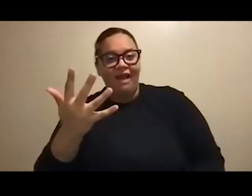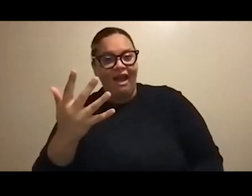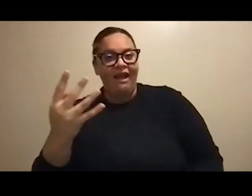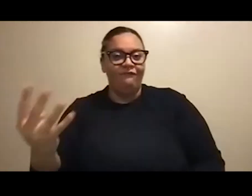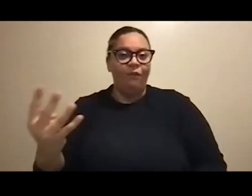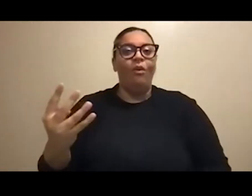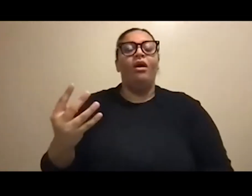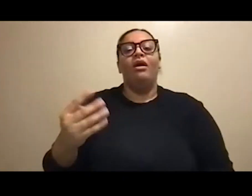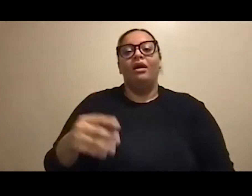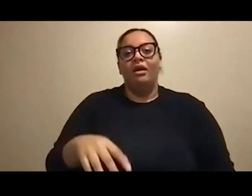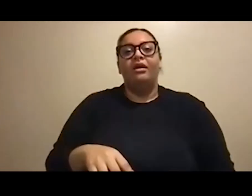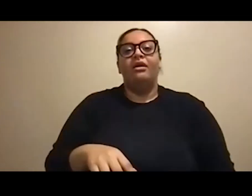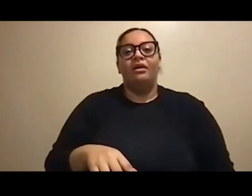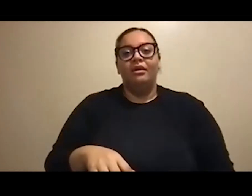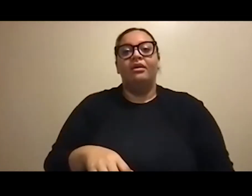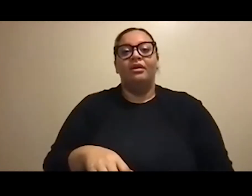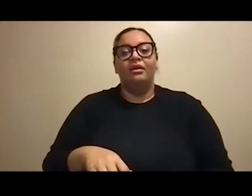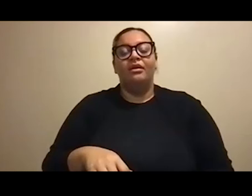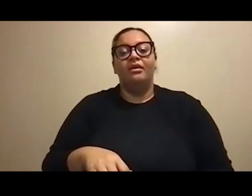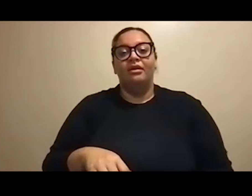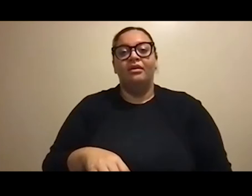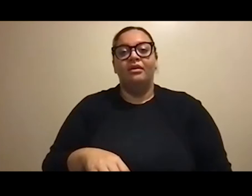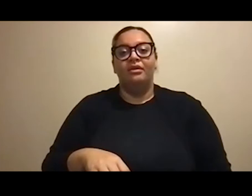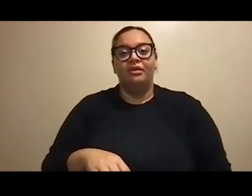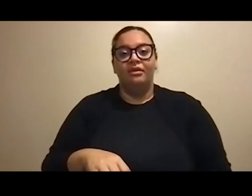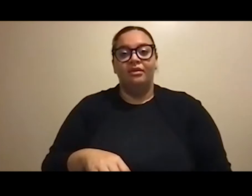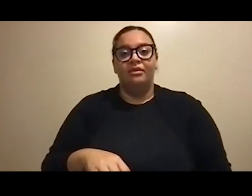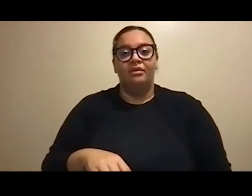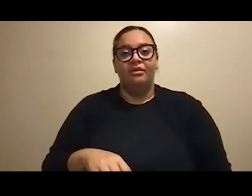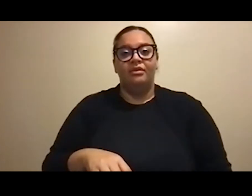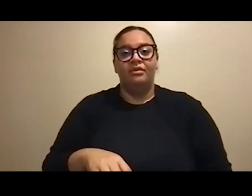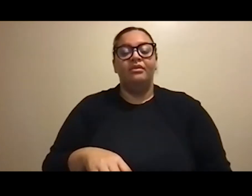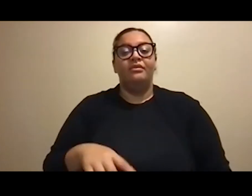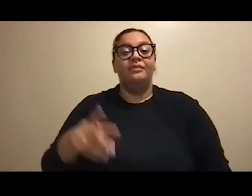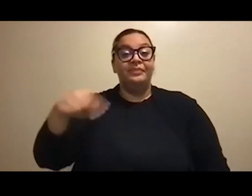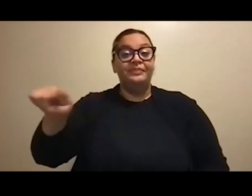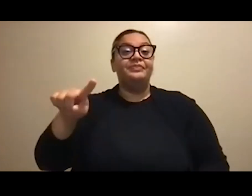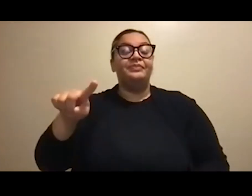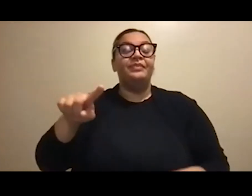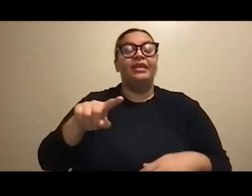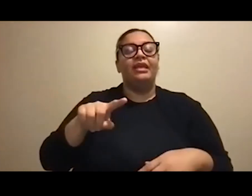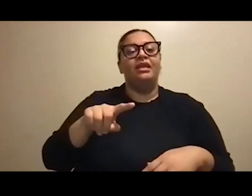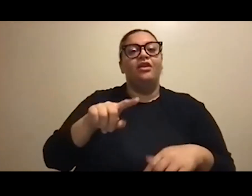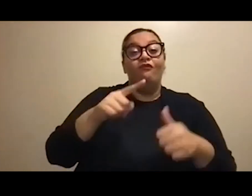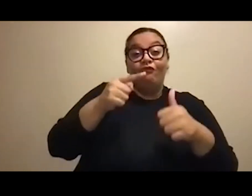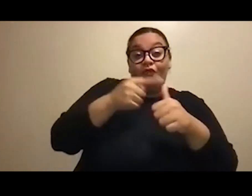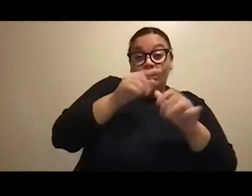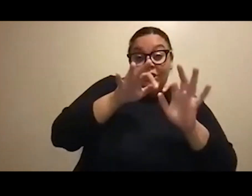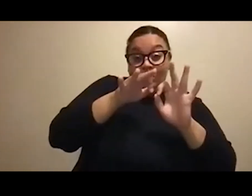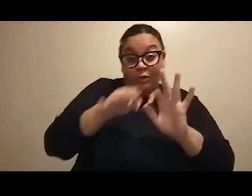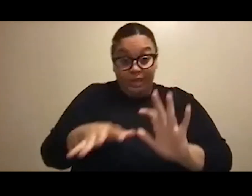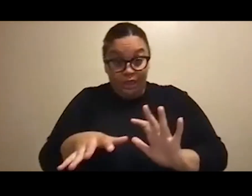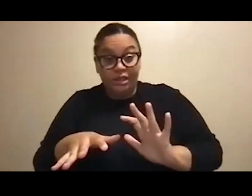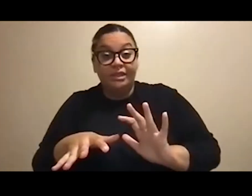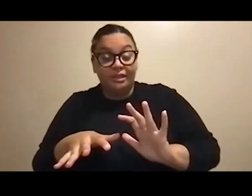Anthony Scalia, writing the opinion, stood the original interpretations right on their head and said that